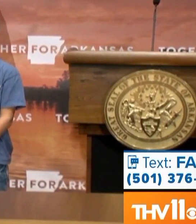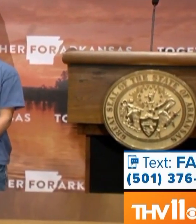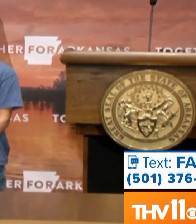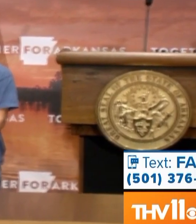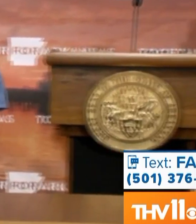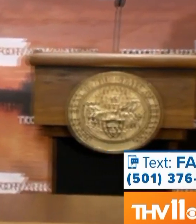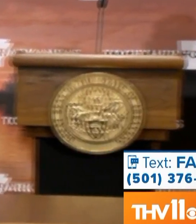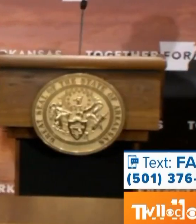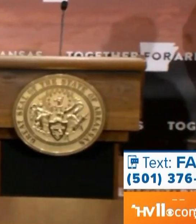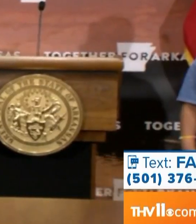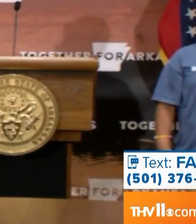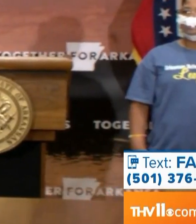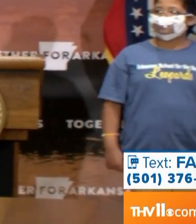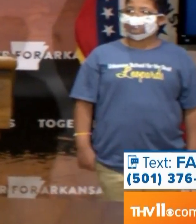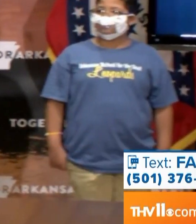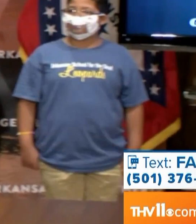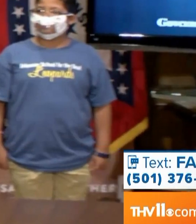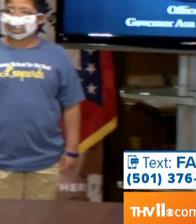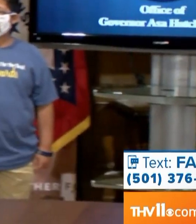Bye.